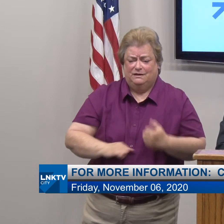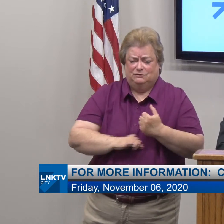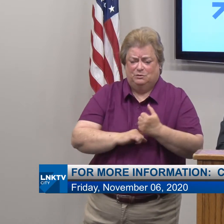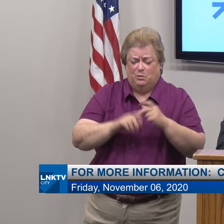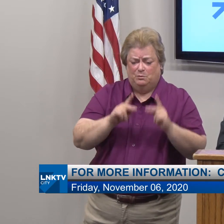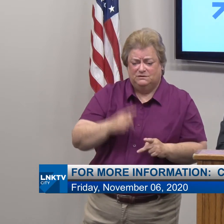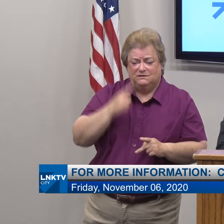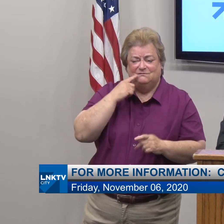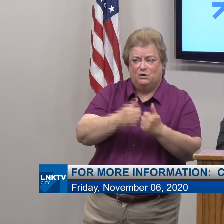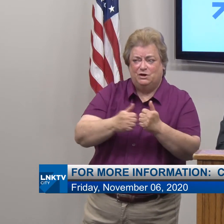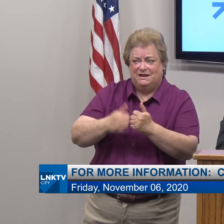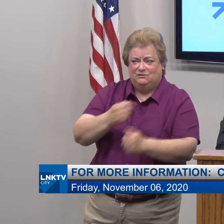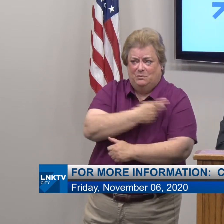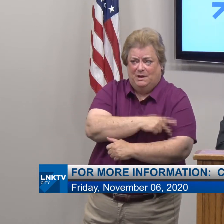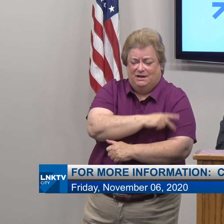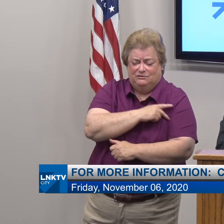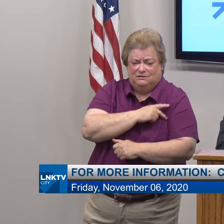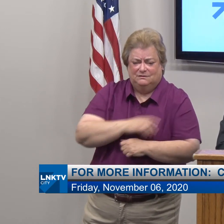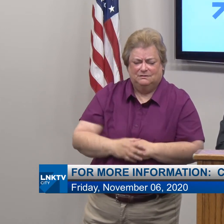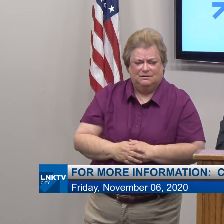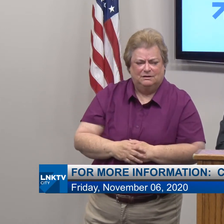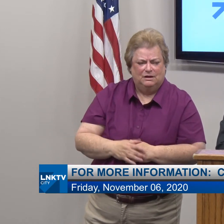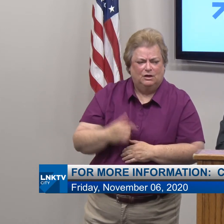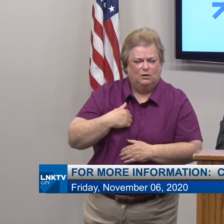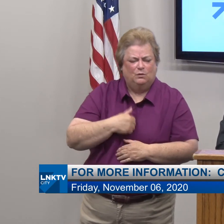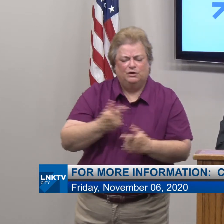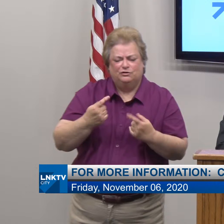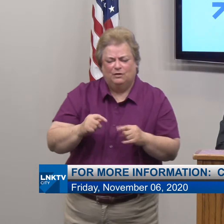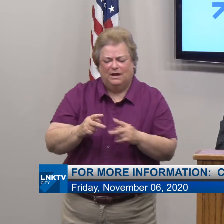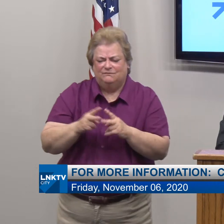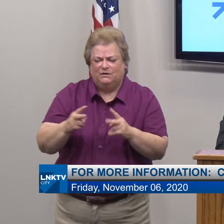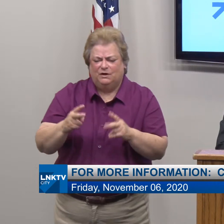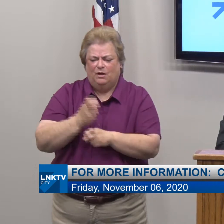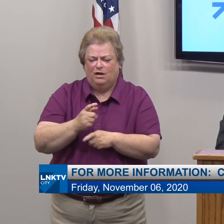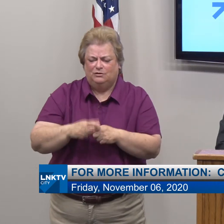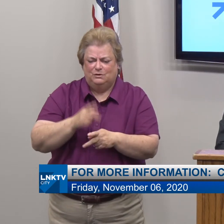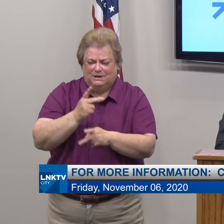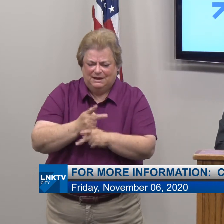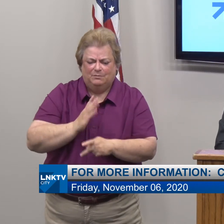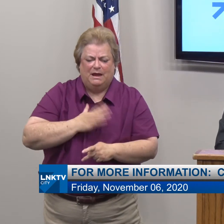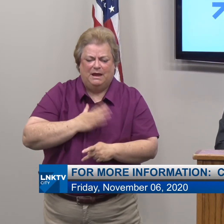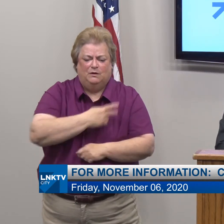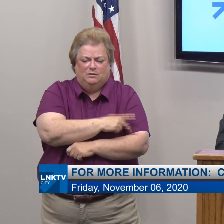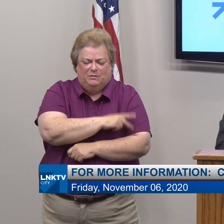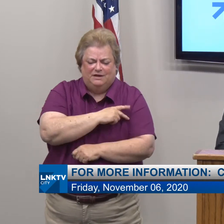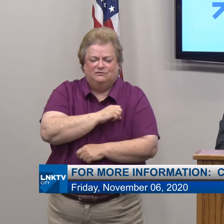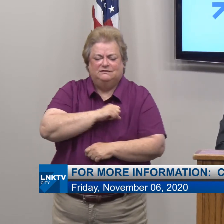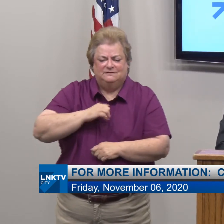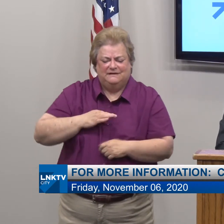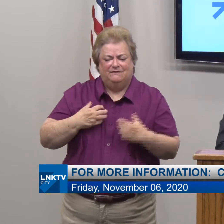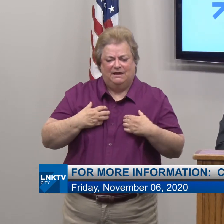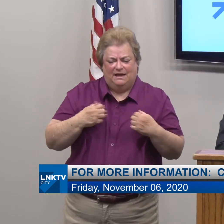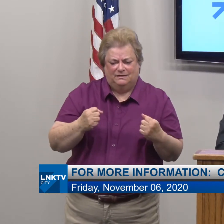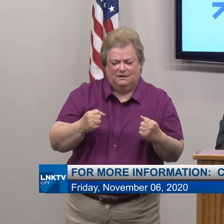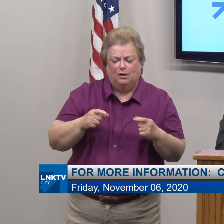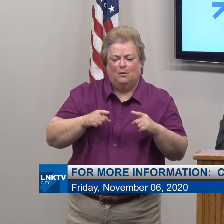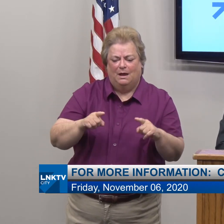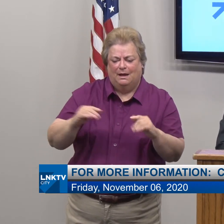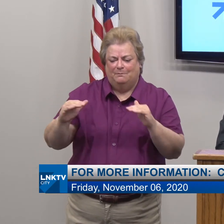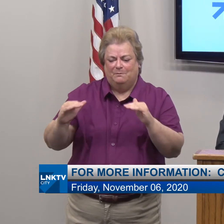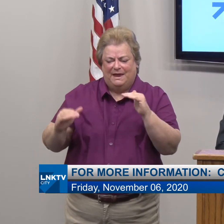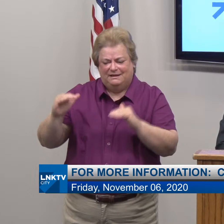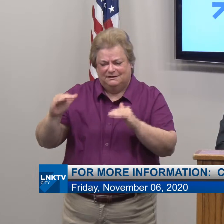per patient. We are trying very hard to keep patients and staff healthy while balancing the need. Through that